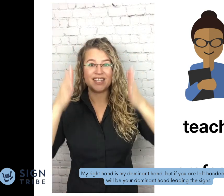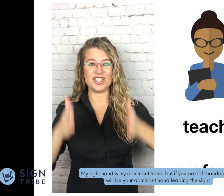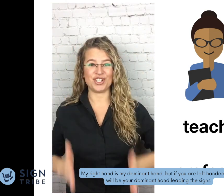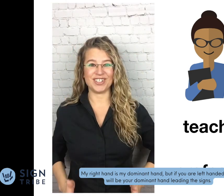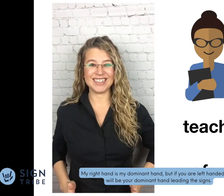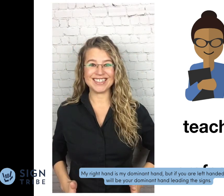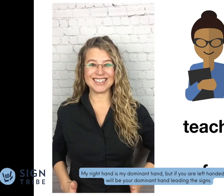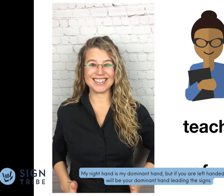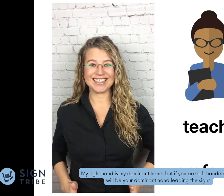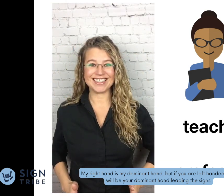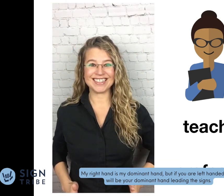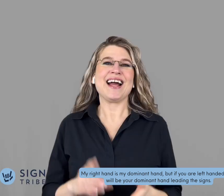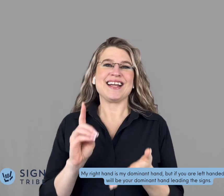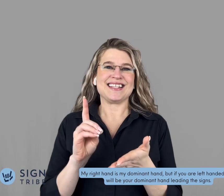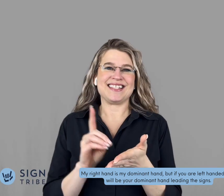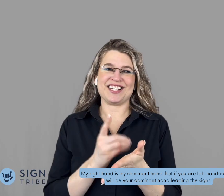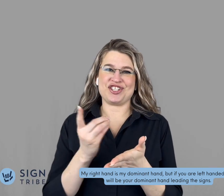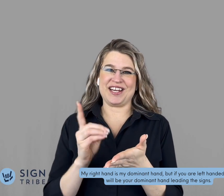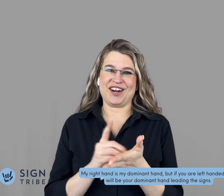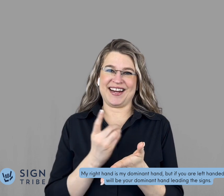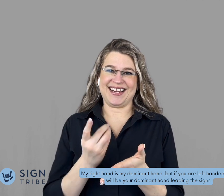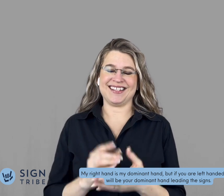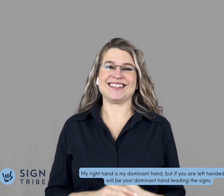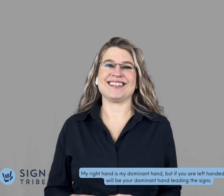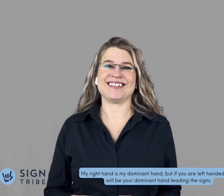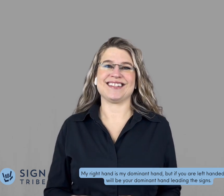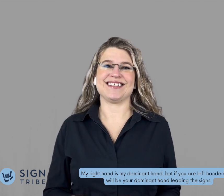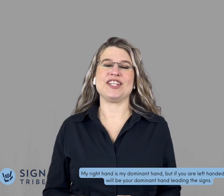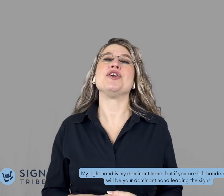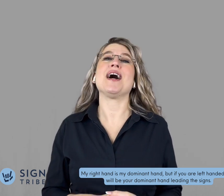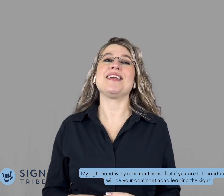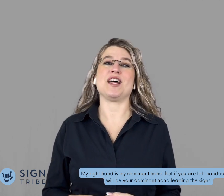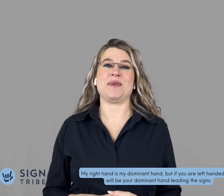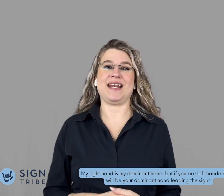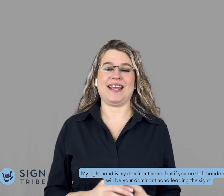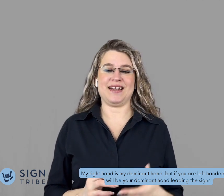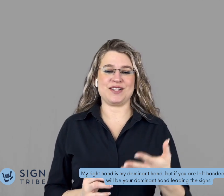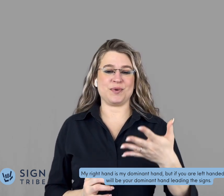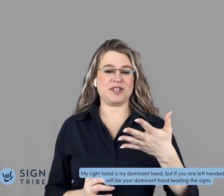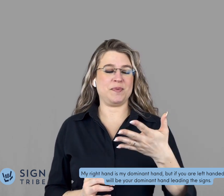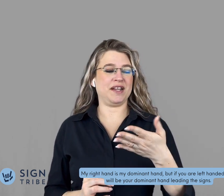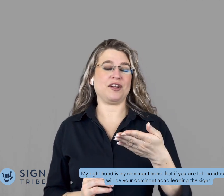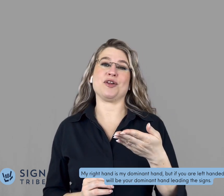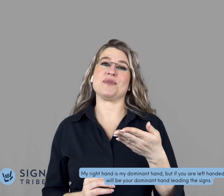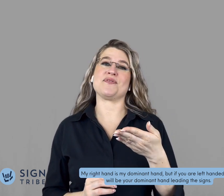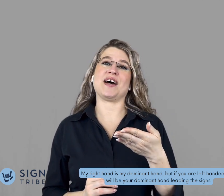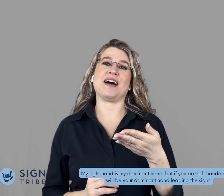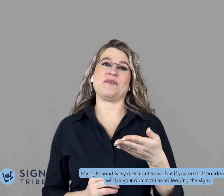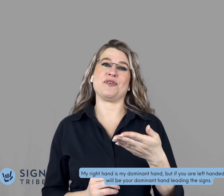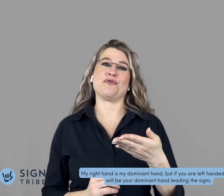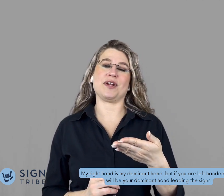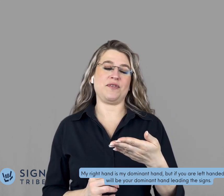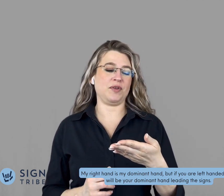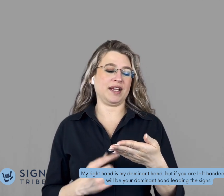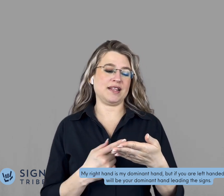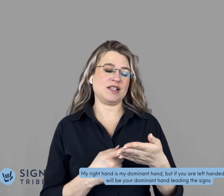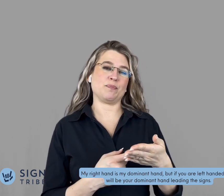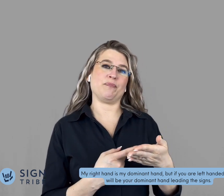Teacher. Dictionary. Your non-dominant hand is going to be in a closed 5 in front of you like this,